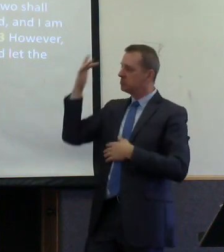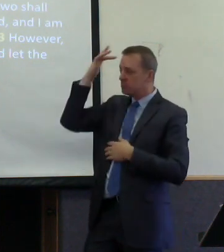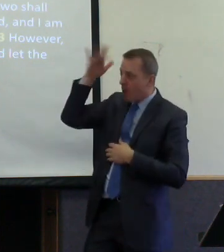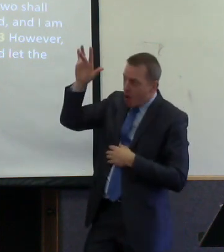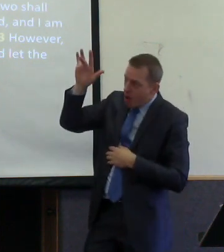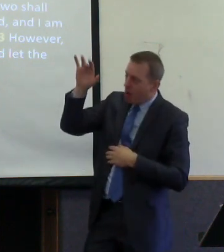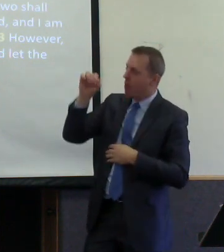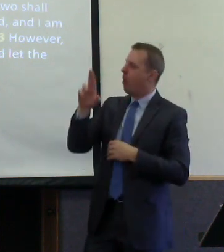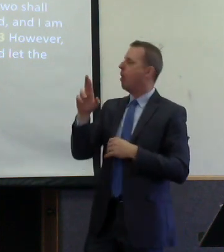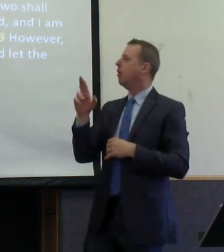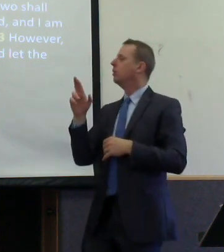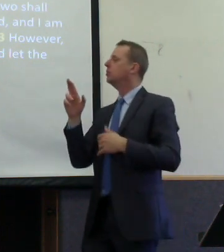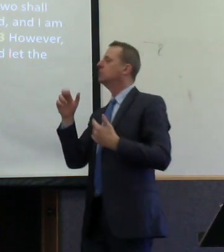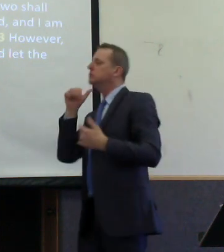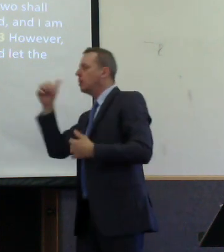doesn't matter.